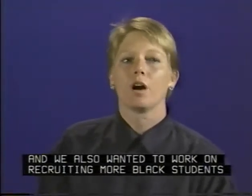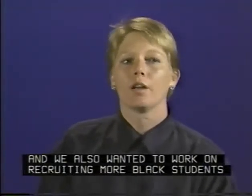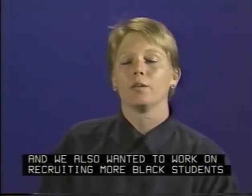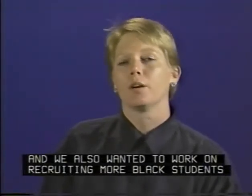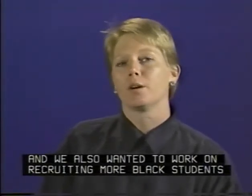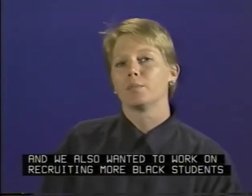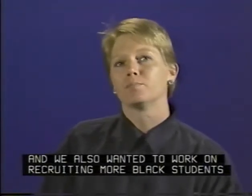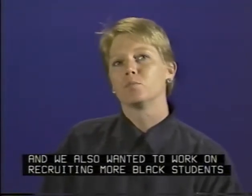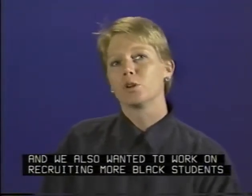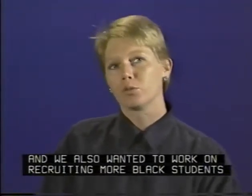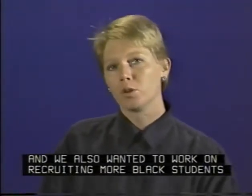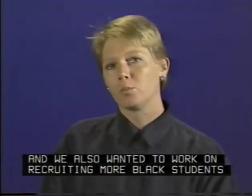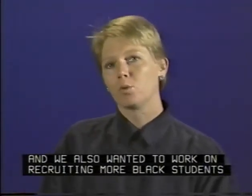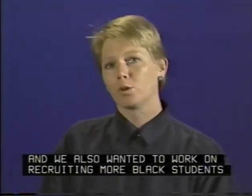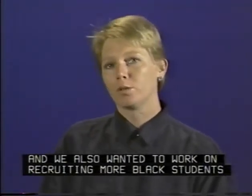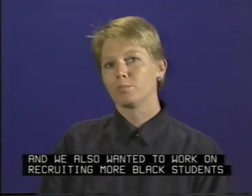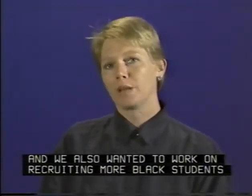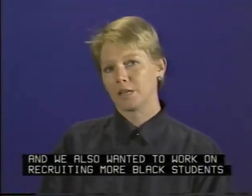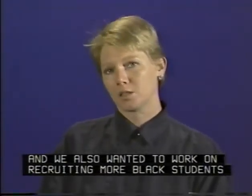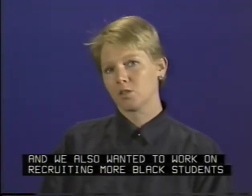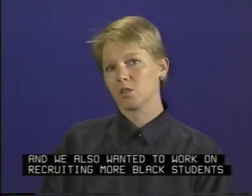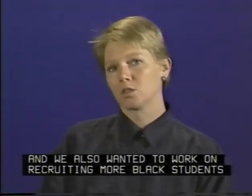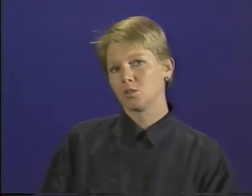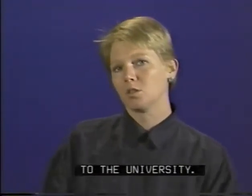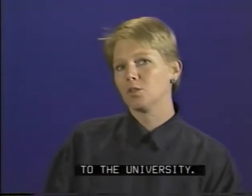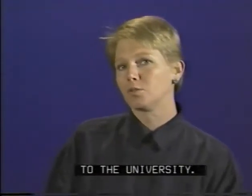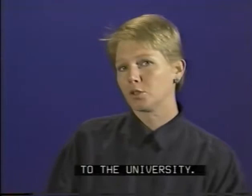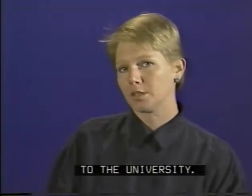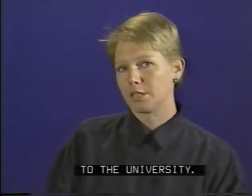on recruiting more black students to the university.